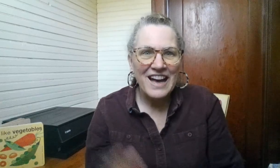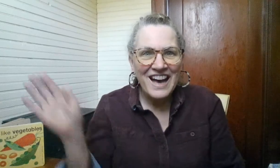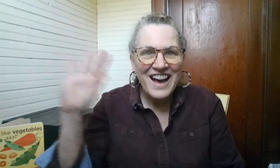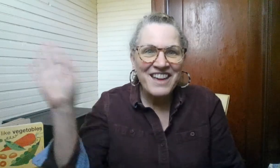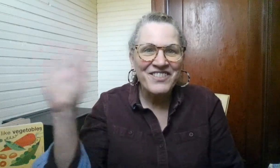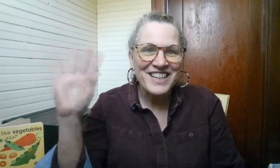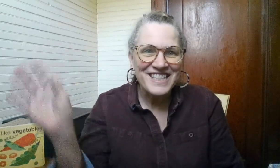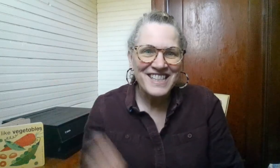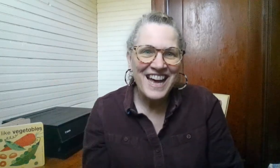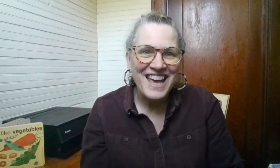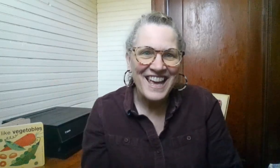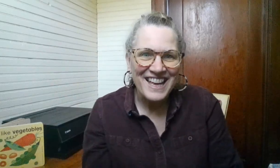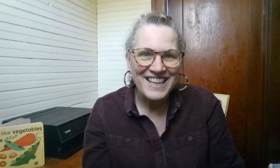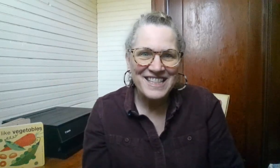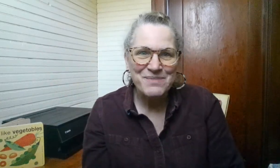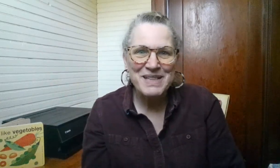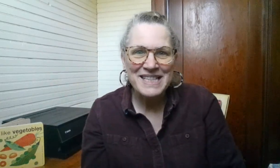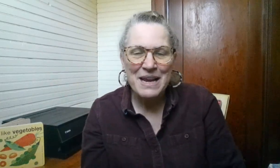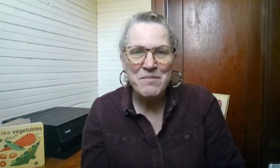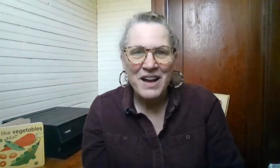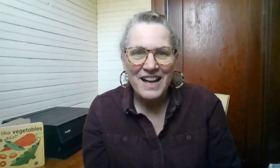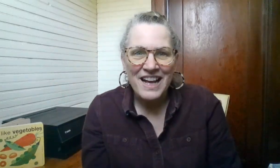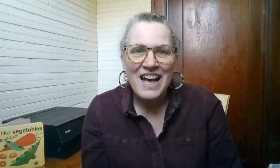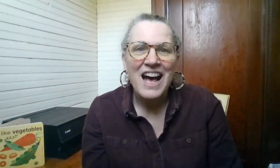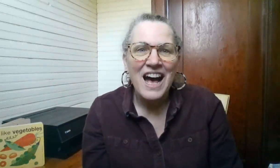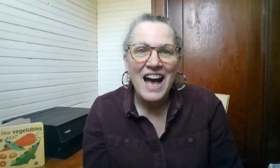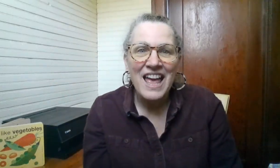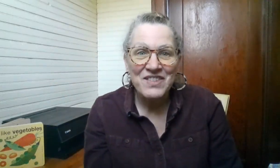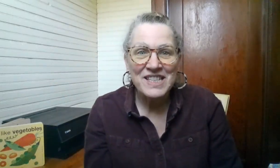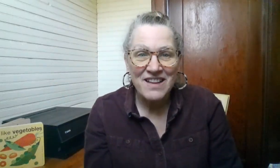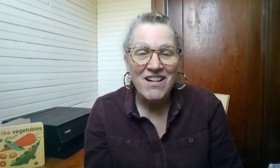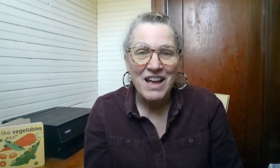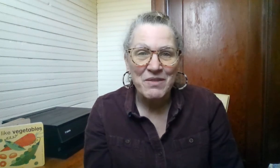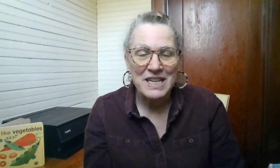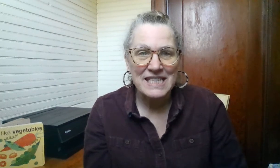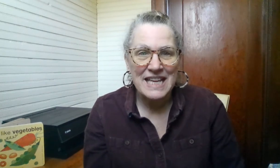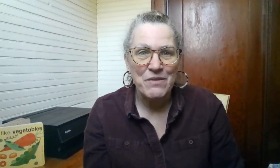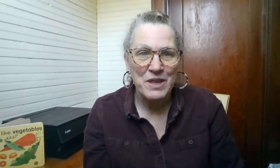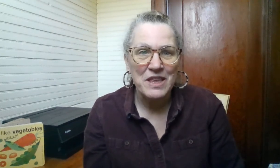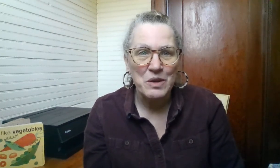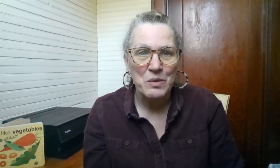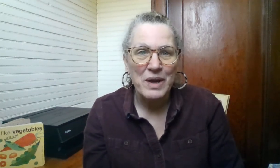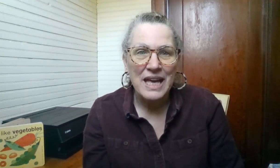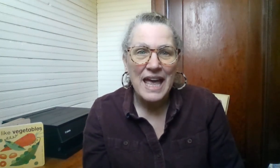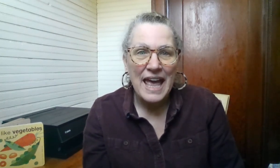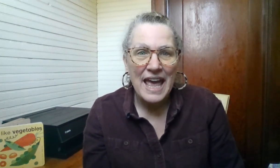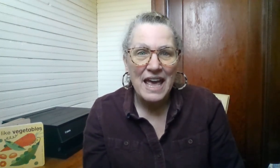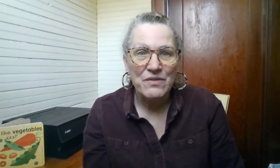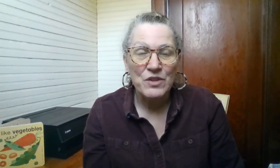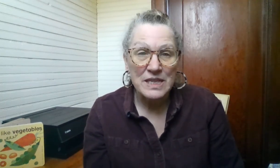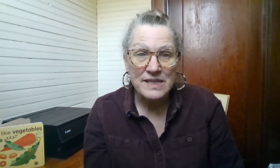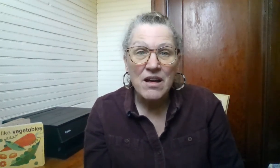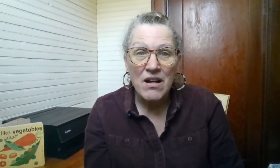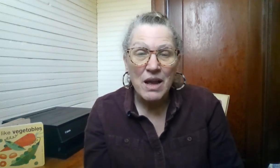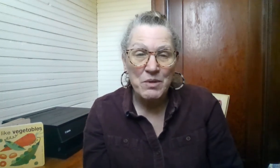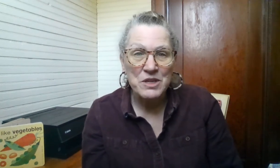Hi friends! Hi! It's Miss Tamara. I have a song I want to sing with you and for the song I want